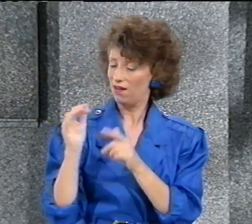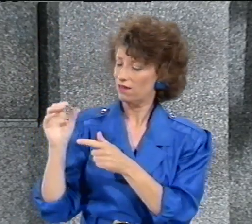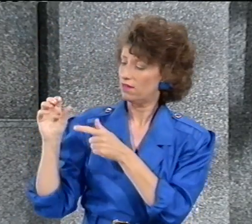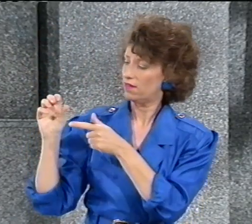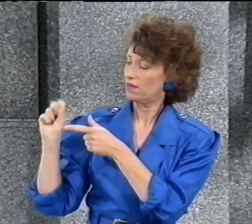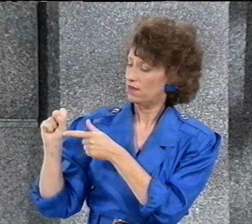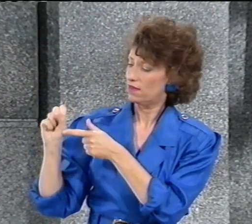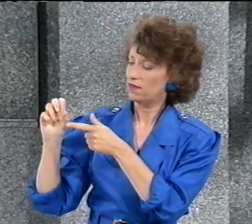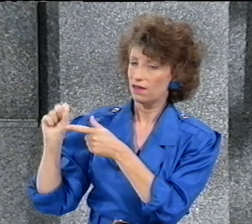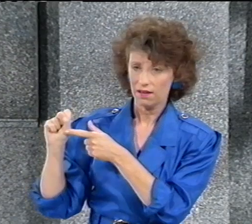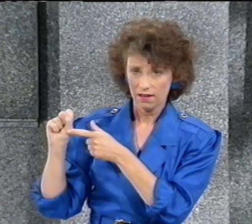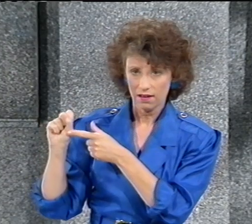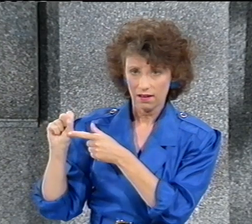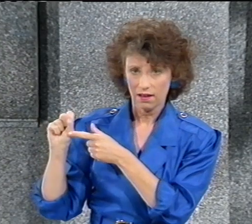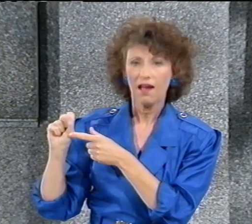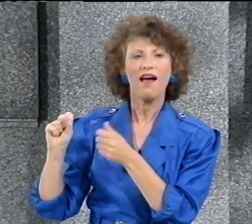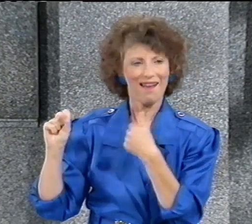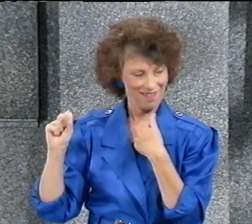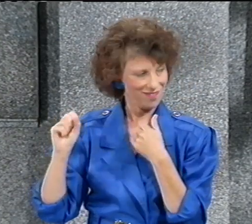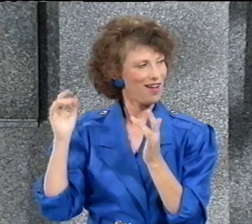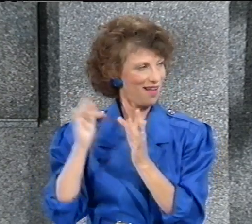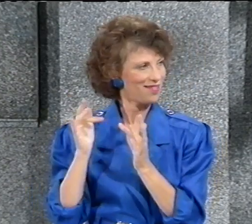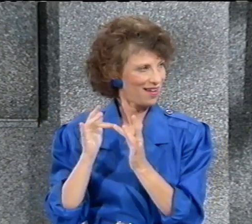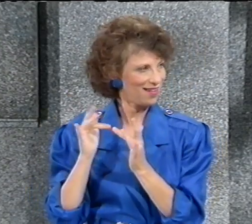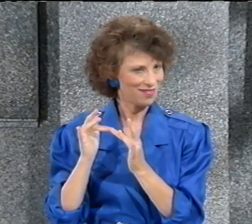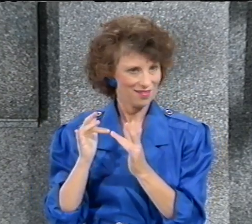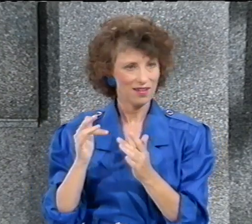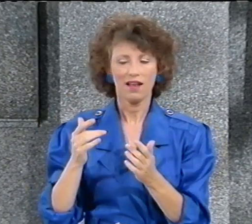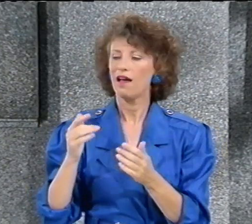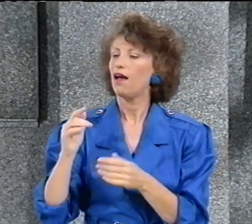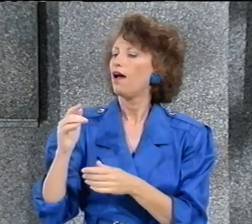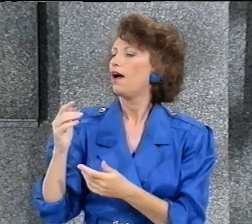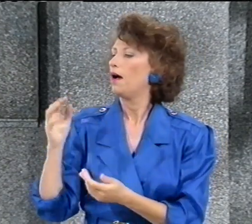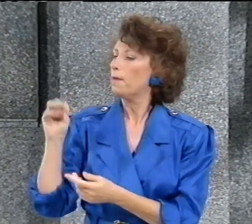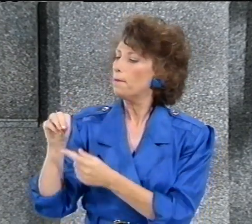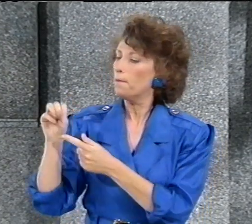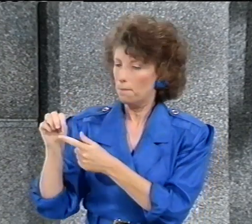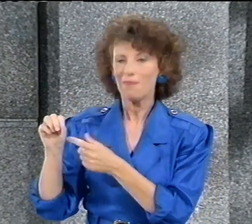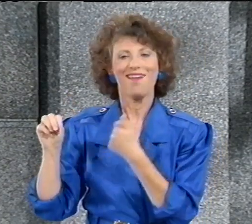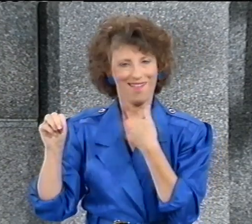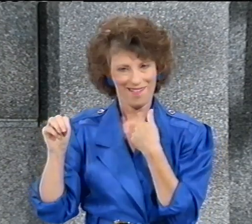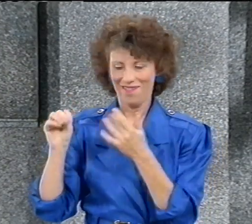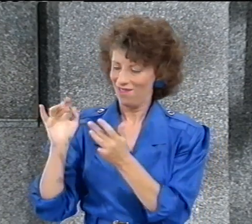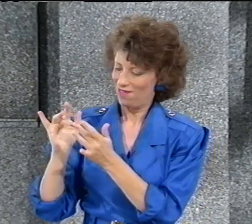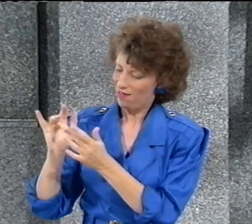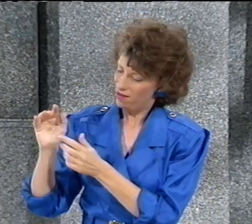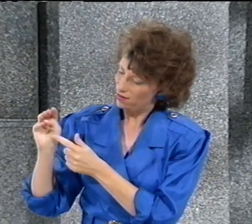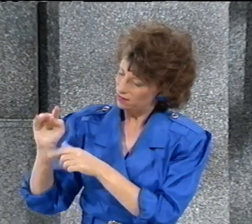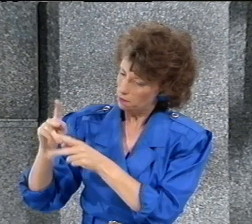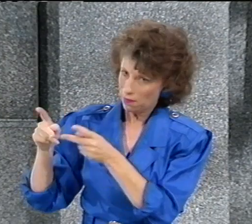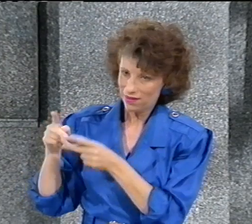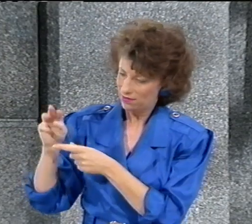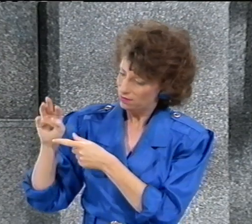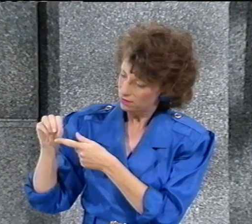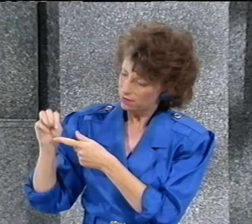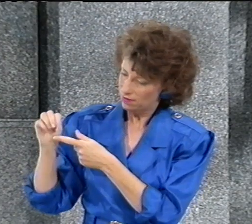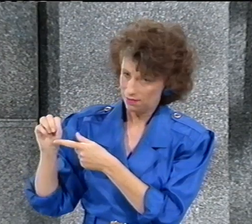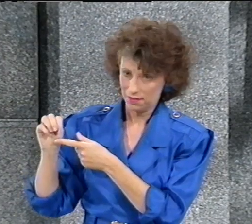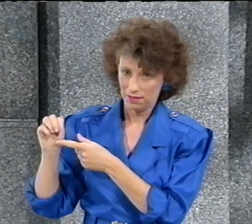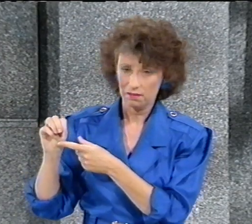we'll see the influence of the physiology of our hands. For instance, we repeat the